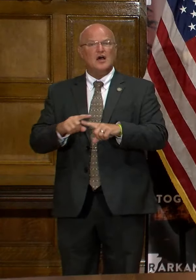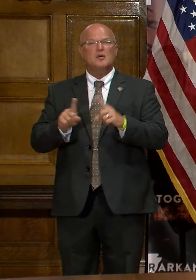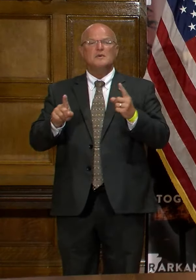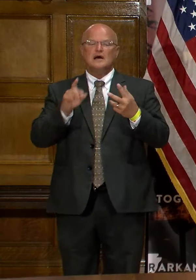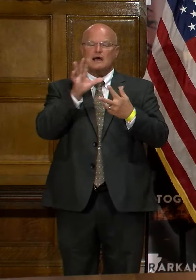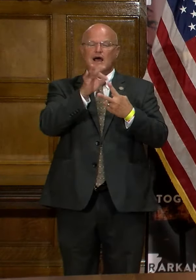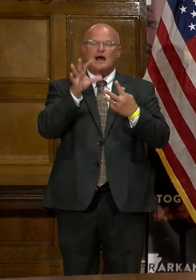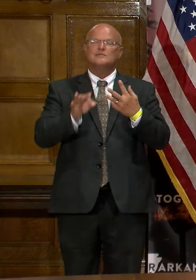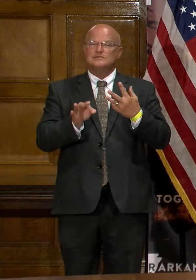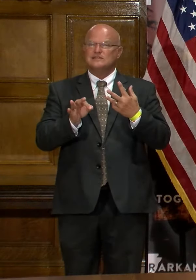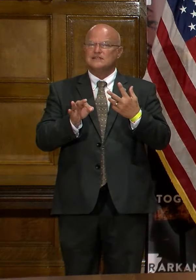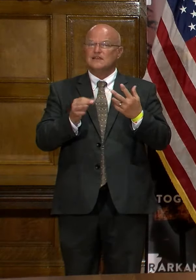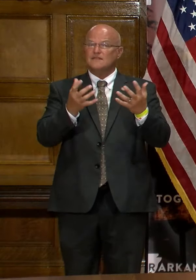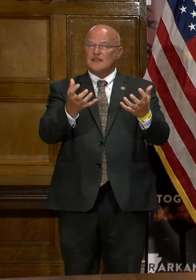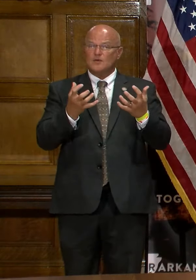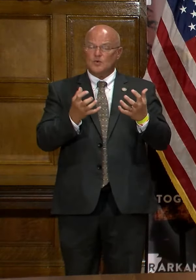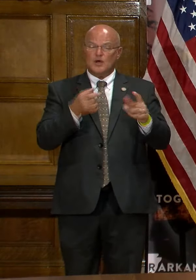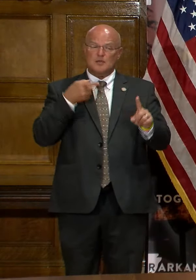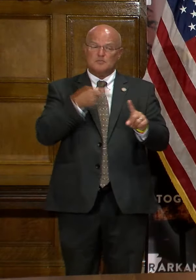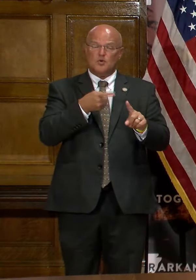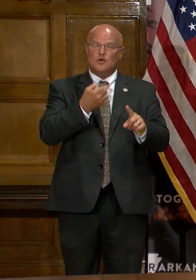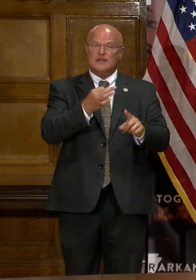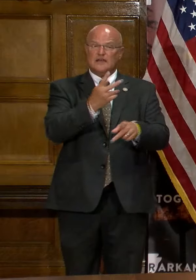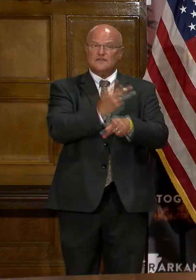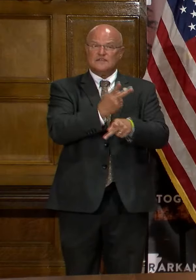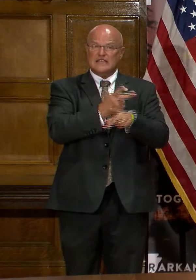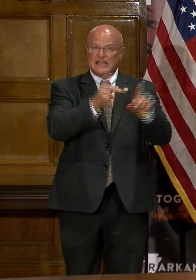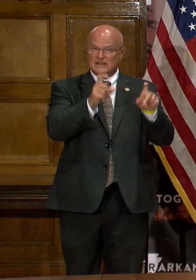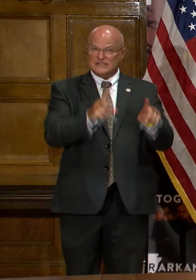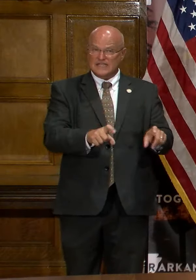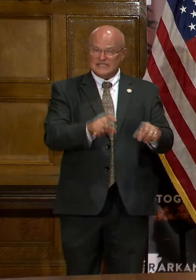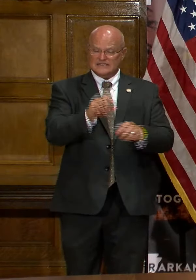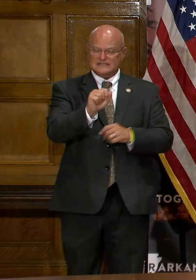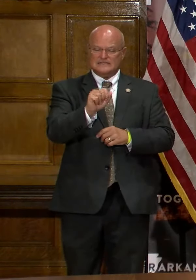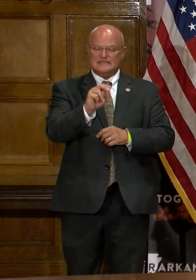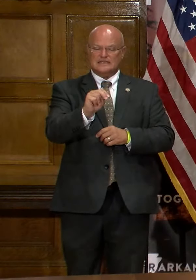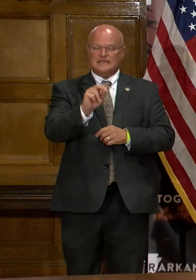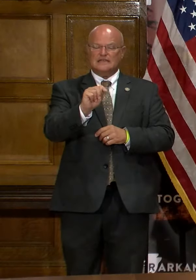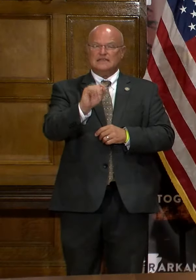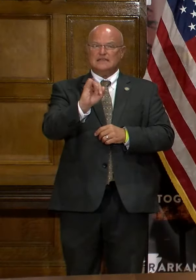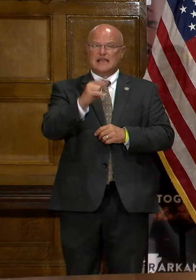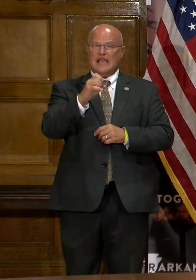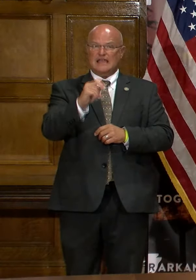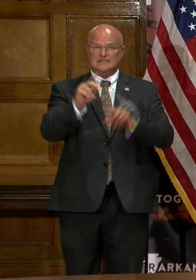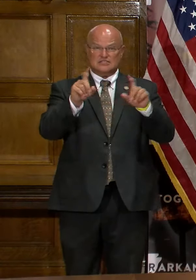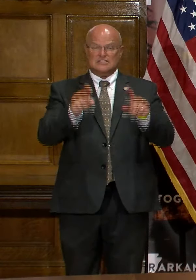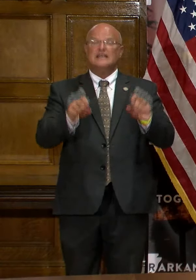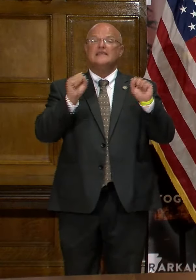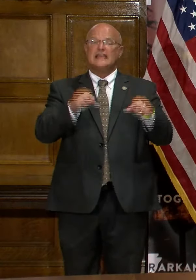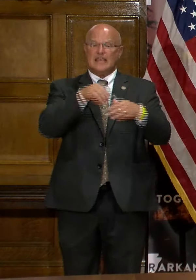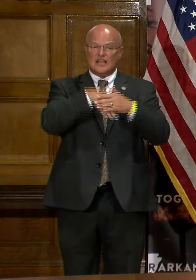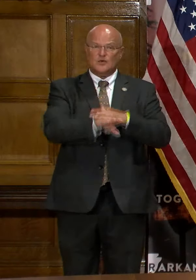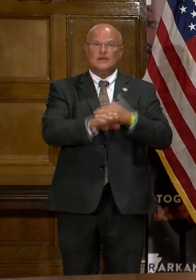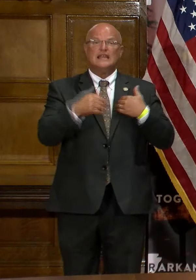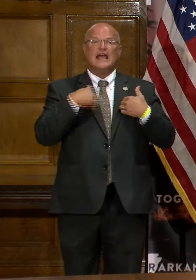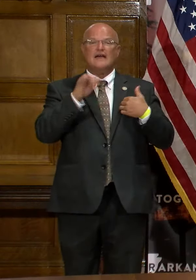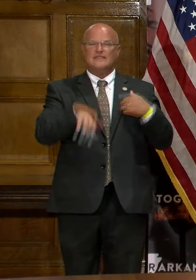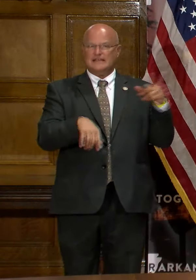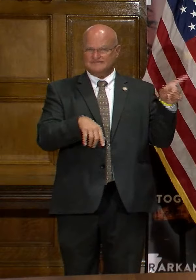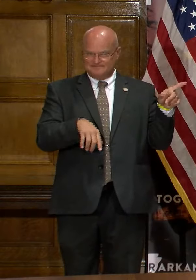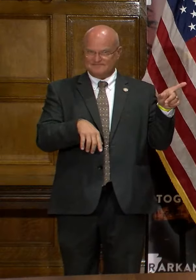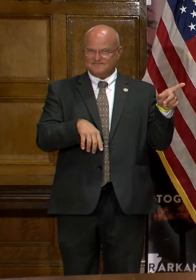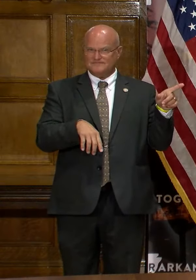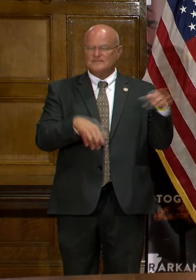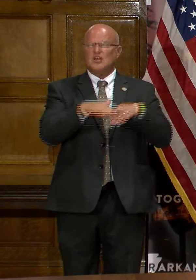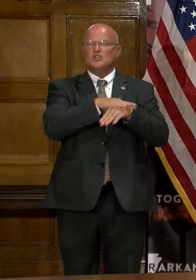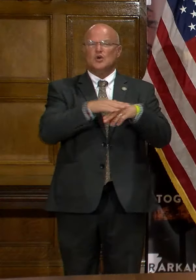another option. If they want a point-of-care test, an antigen test, they can go in and have that test taken